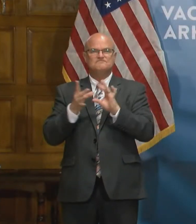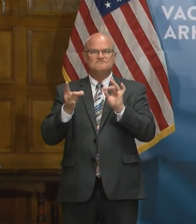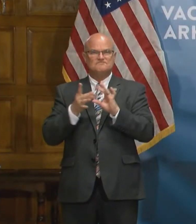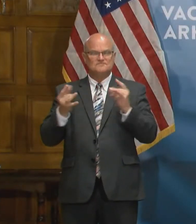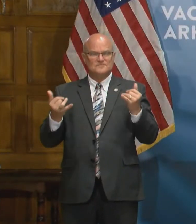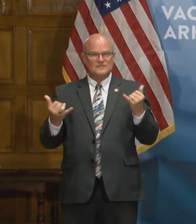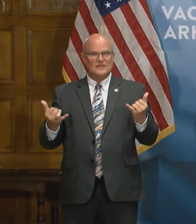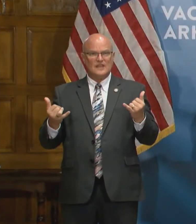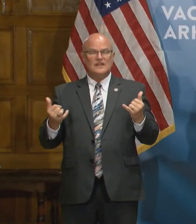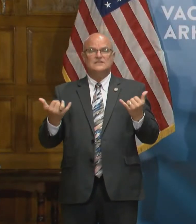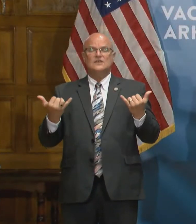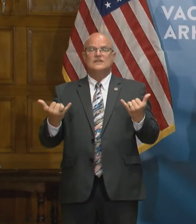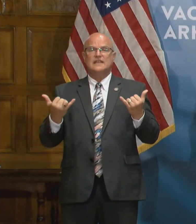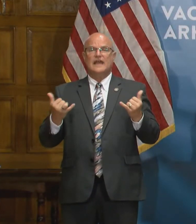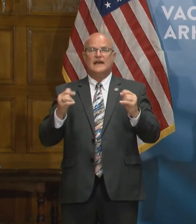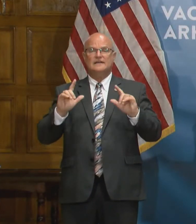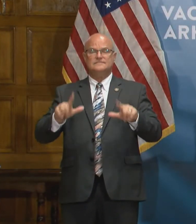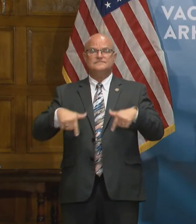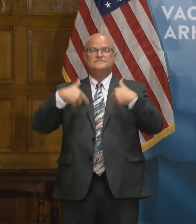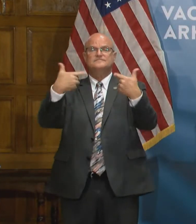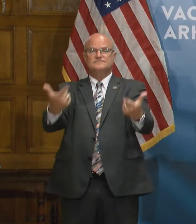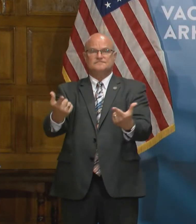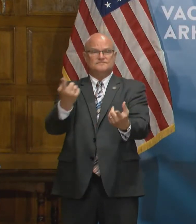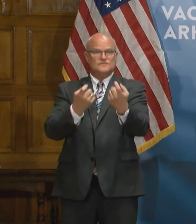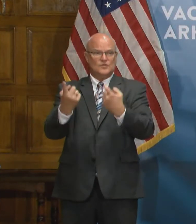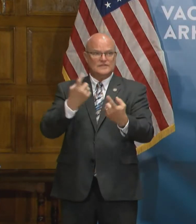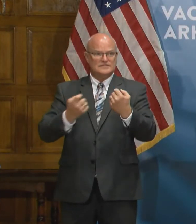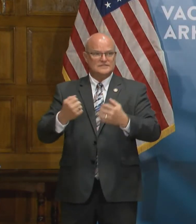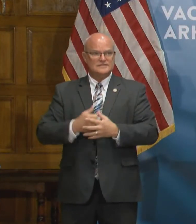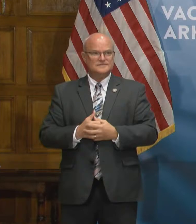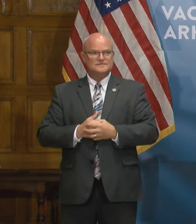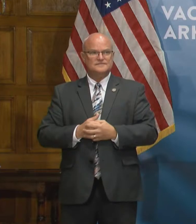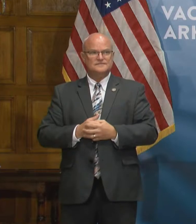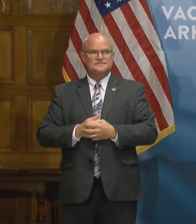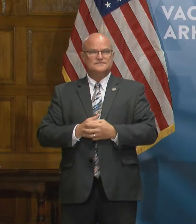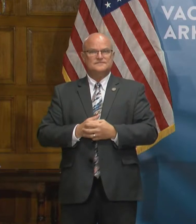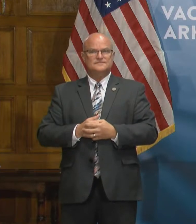today, and with that, be happy to turn it open to any questions.